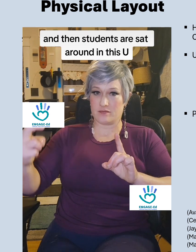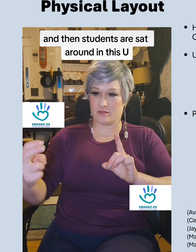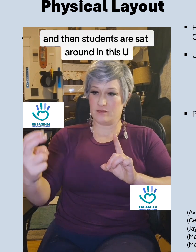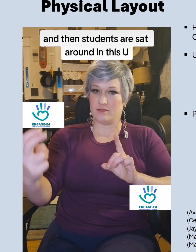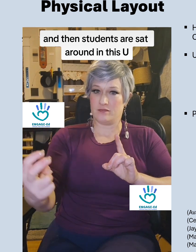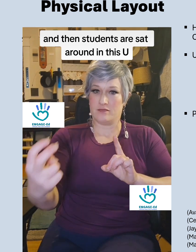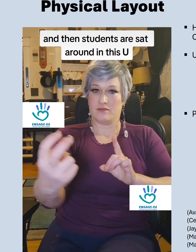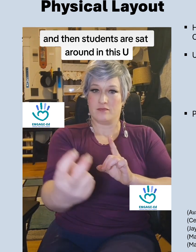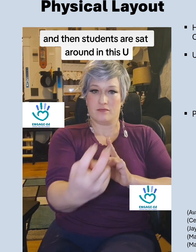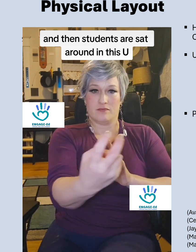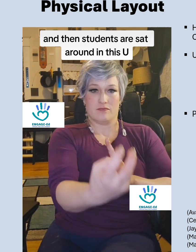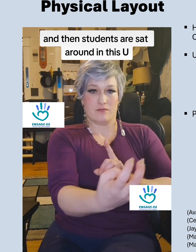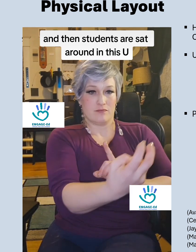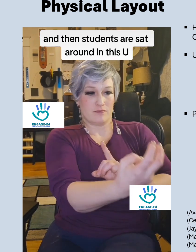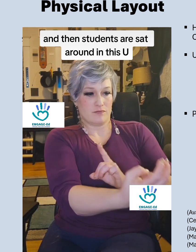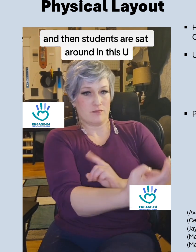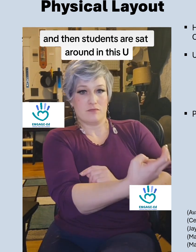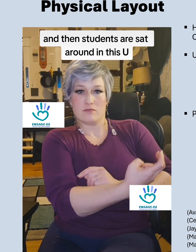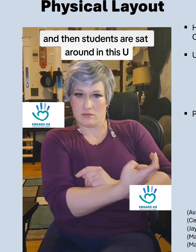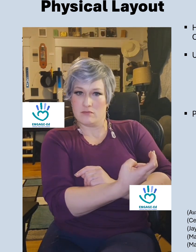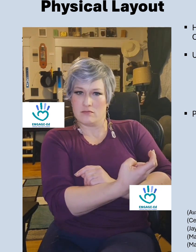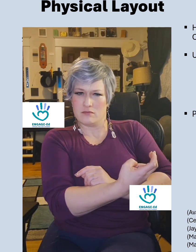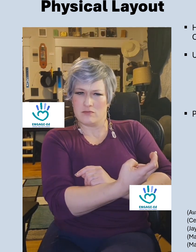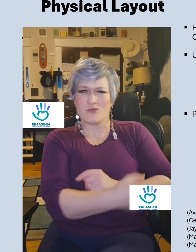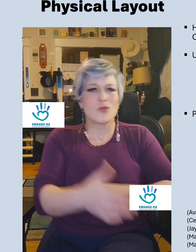and then students are sat around in this U.